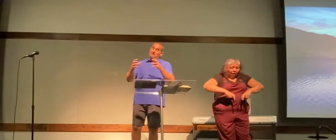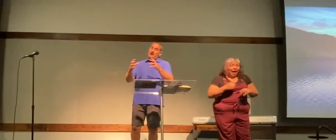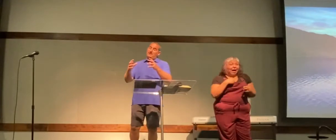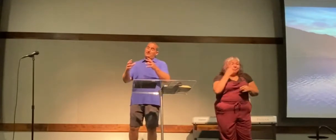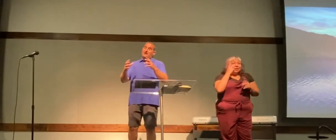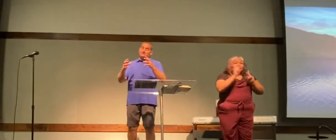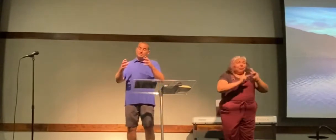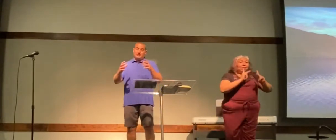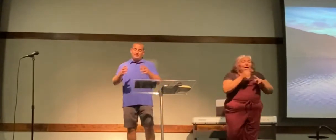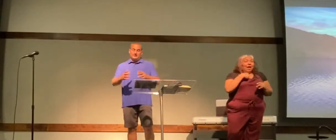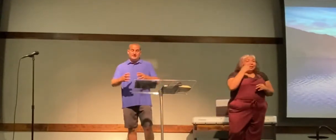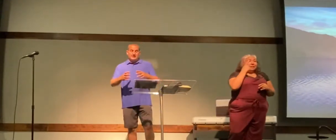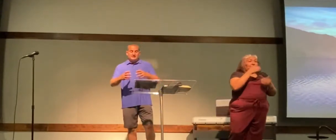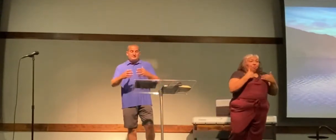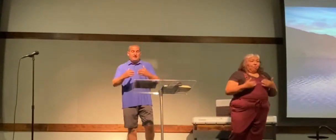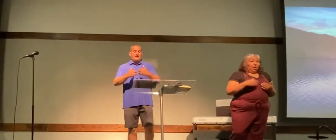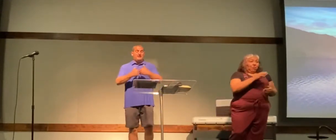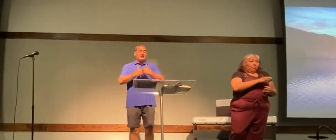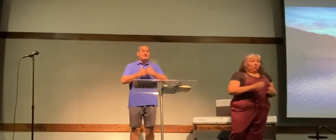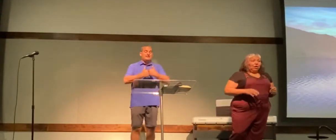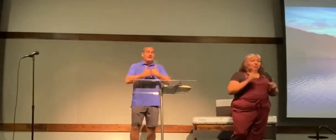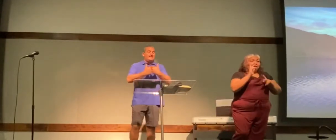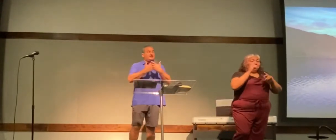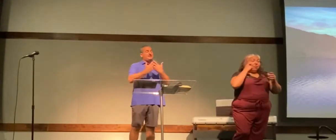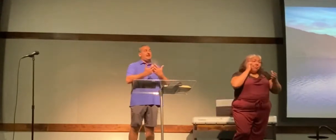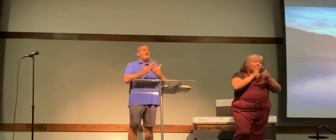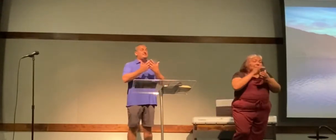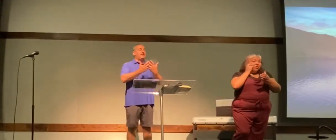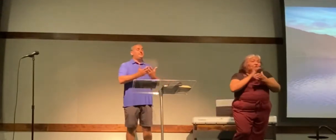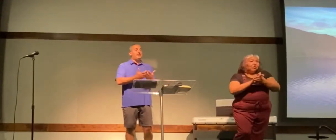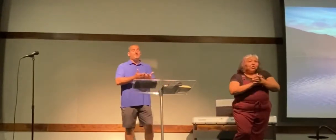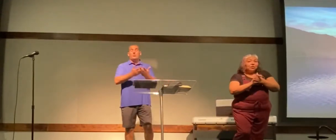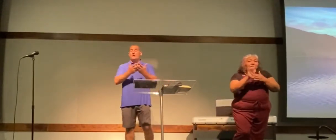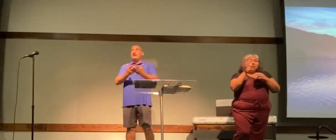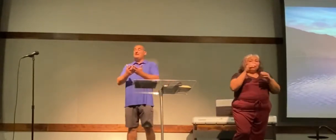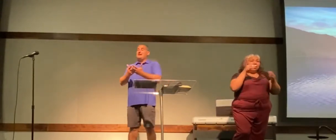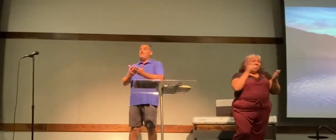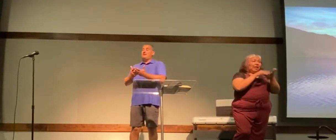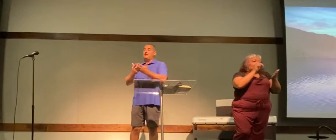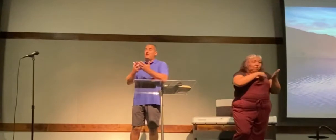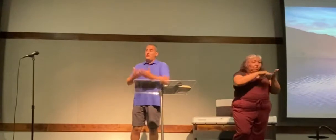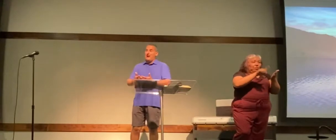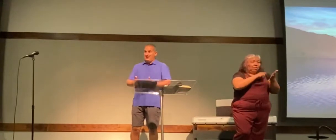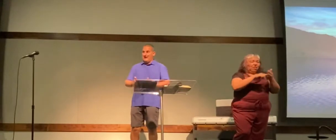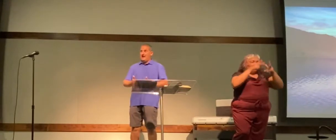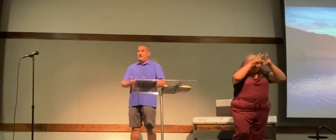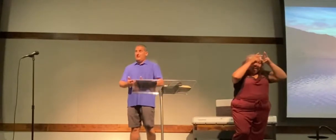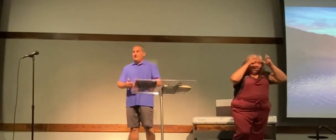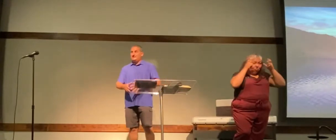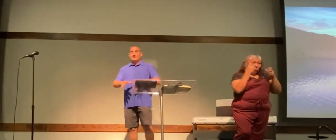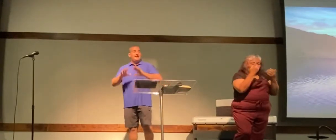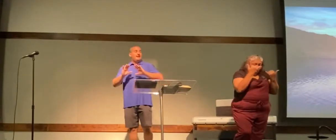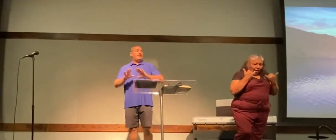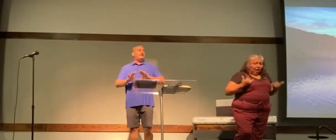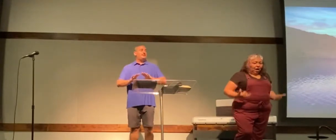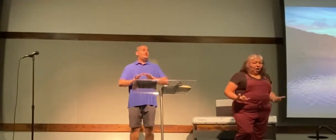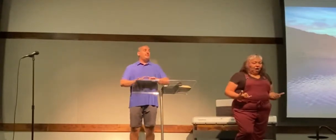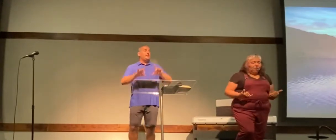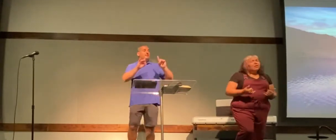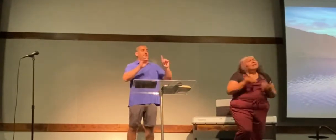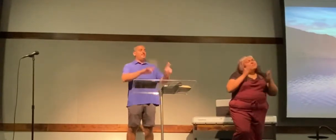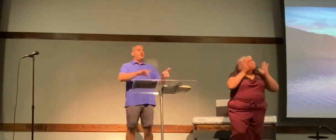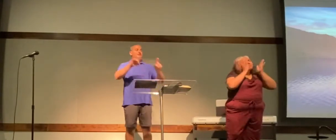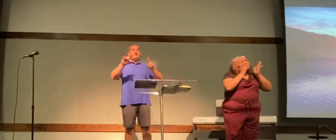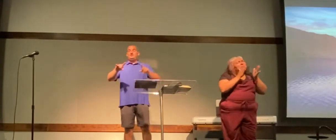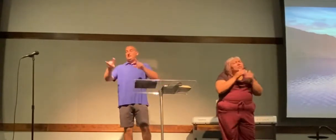I'm seeing the body of Christ, believers, speaking against the schemes of the evil one that is happening right now. Listen, can I tell you